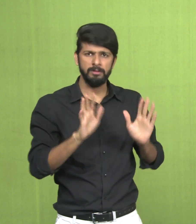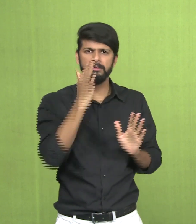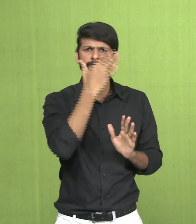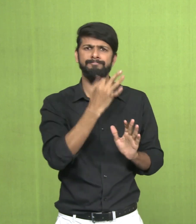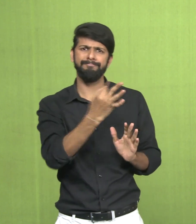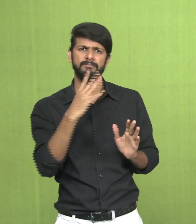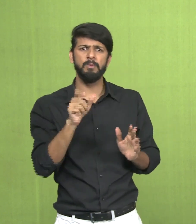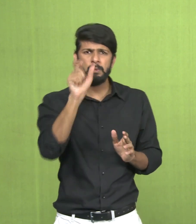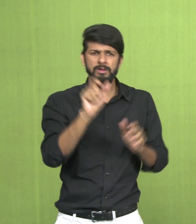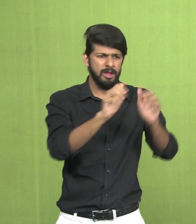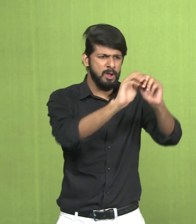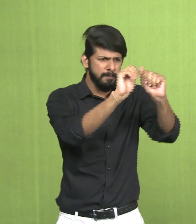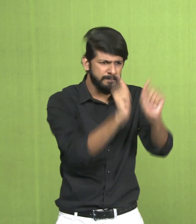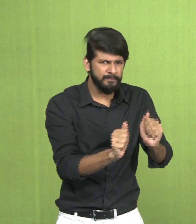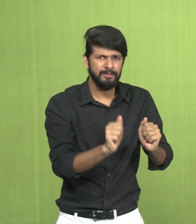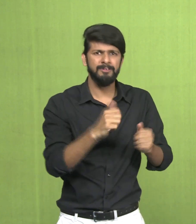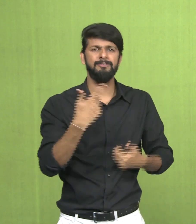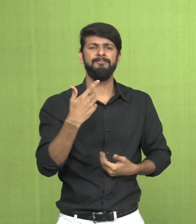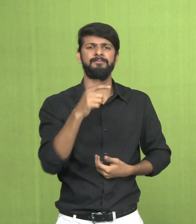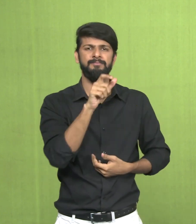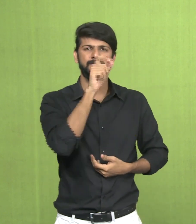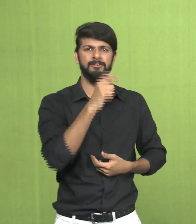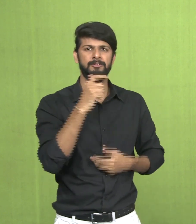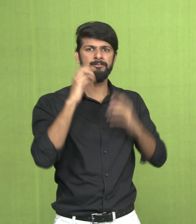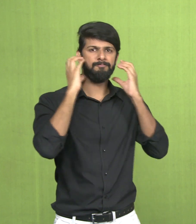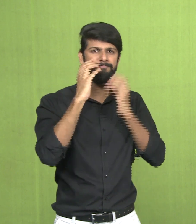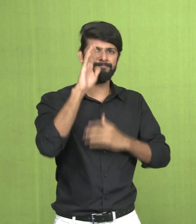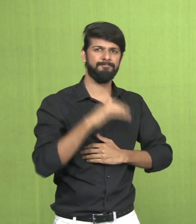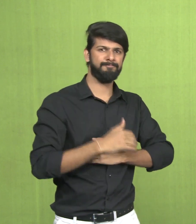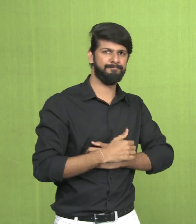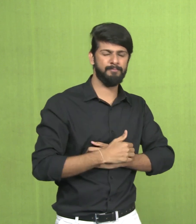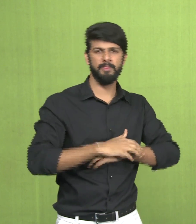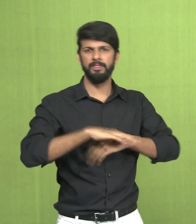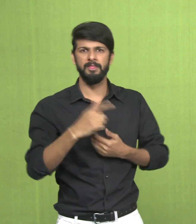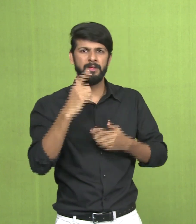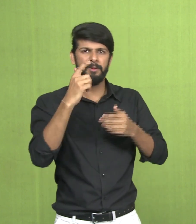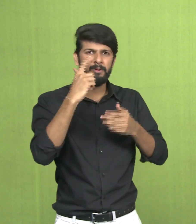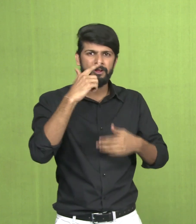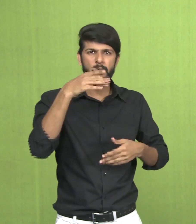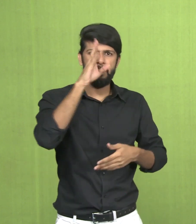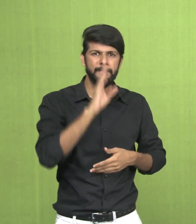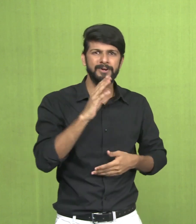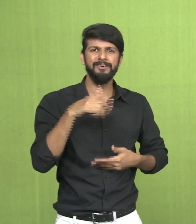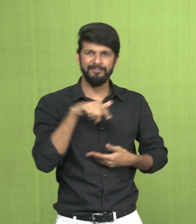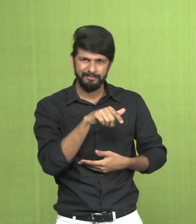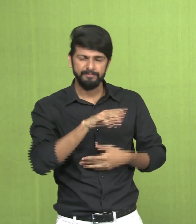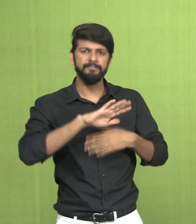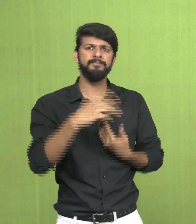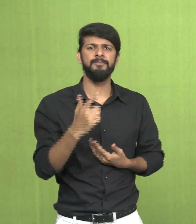The beauty of the artifacts indicate the maturity of the